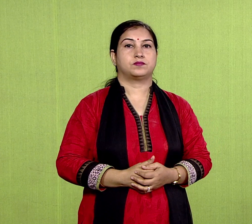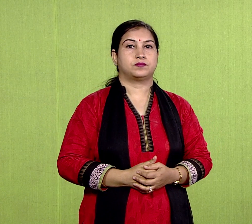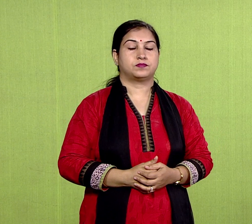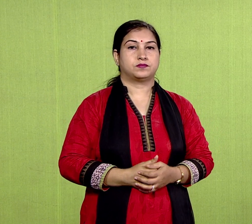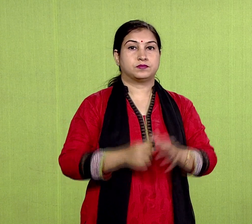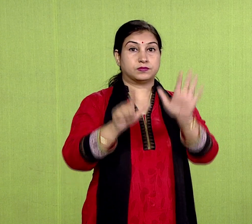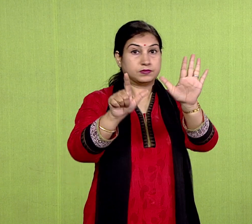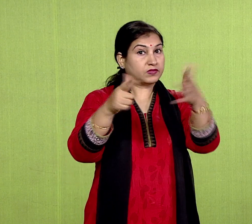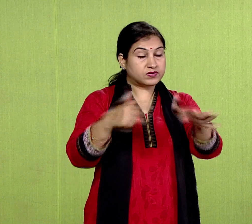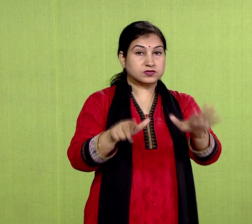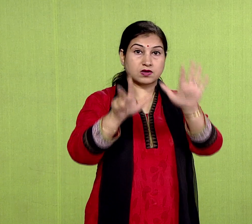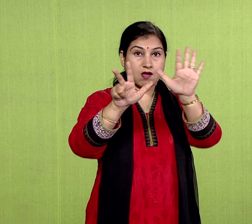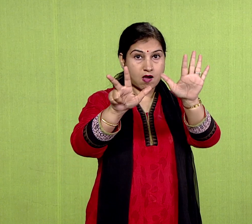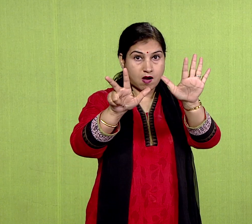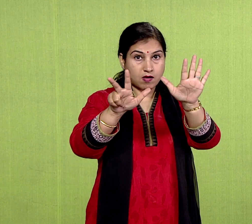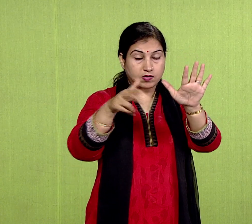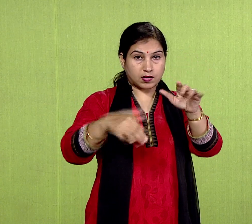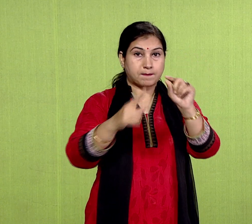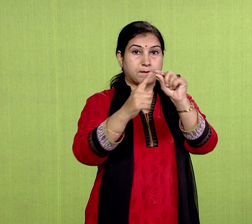Eighth is Panchala.